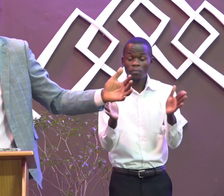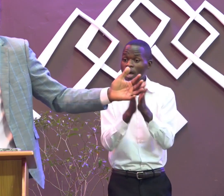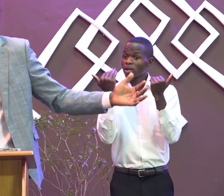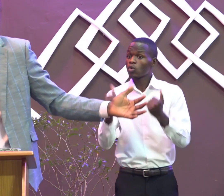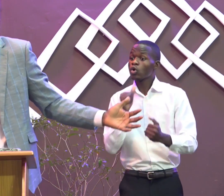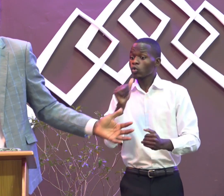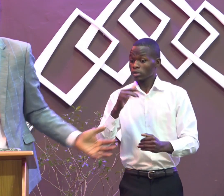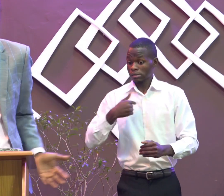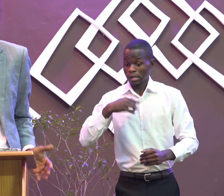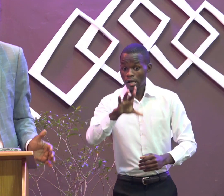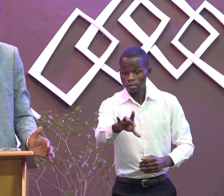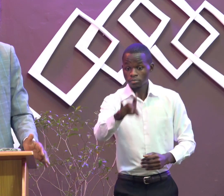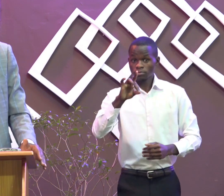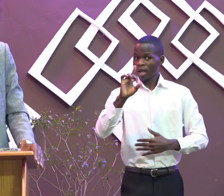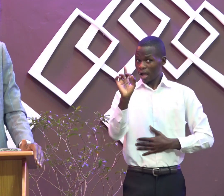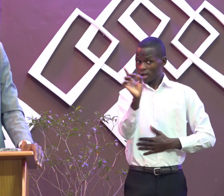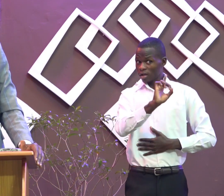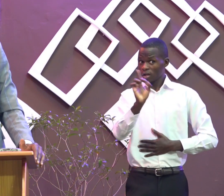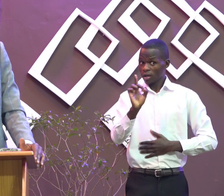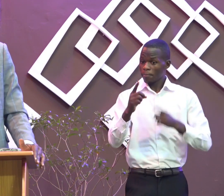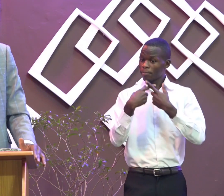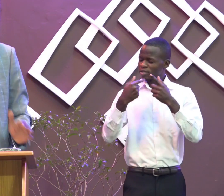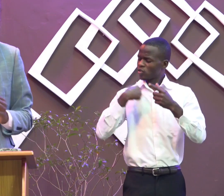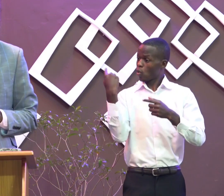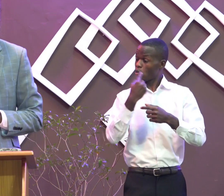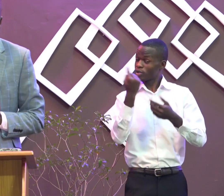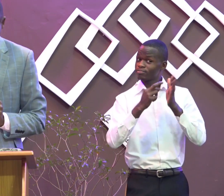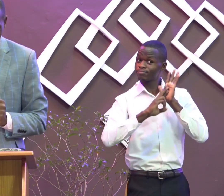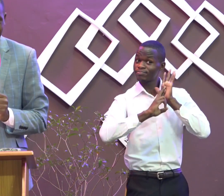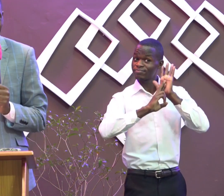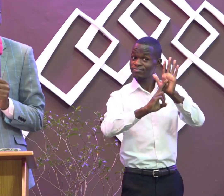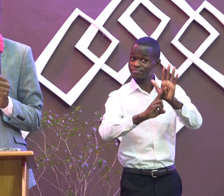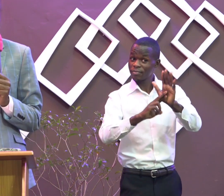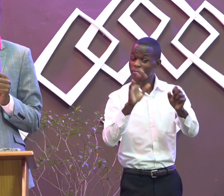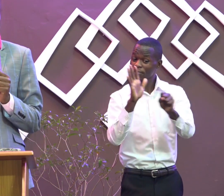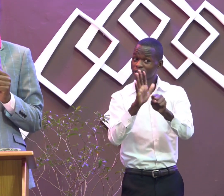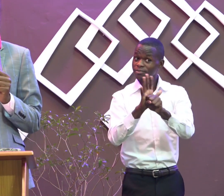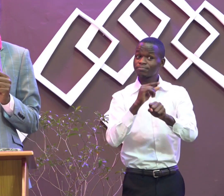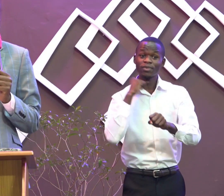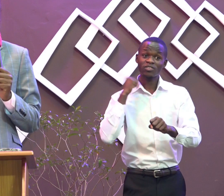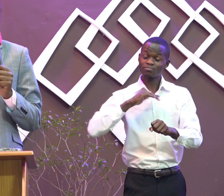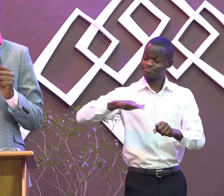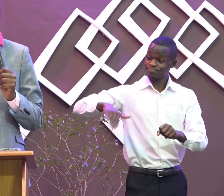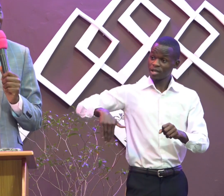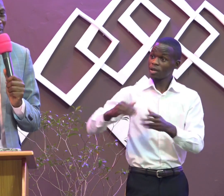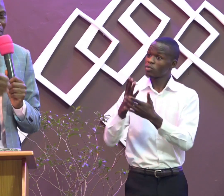kemabega wangoli abasumba bonna. And not only me, but behind me, all the pastors are behind